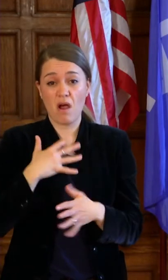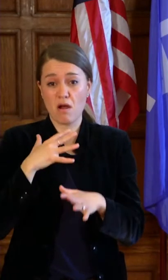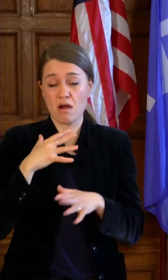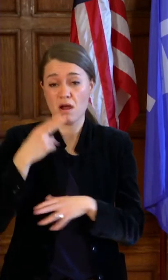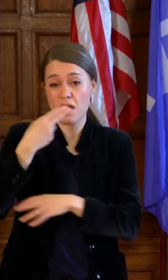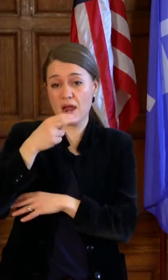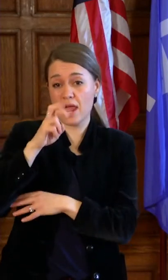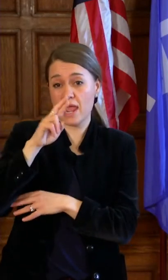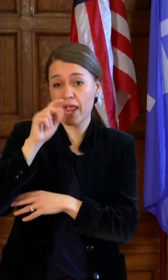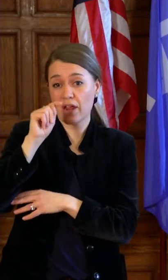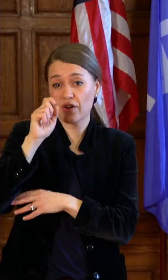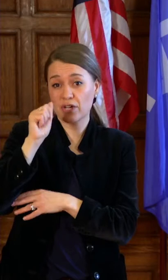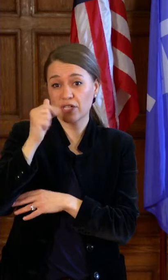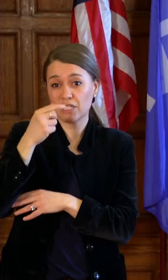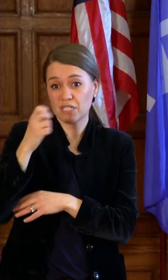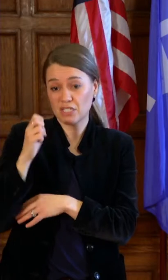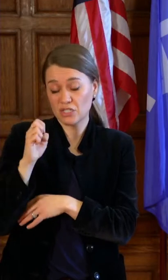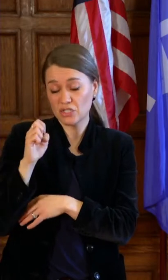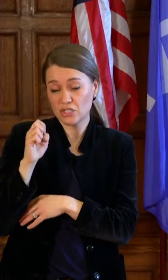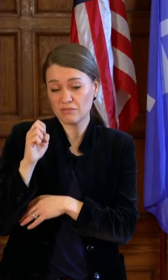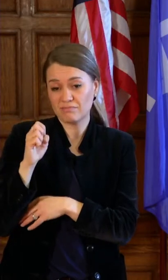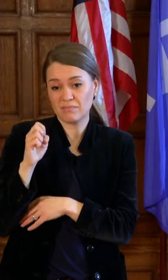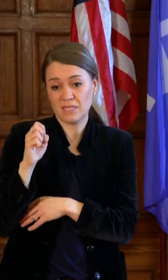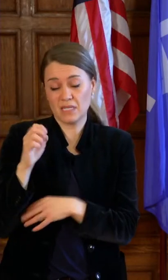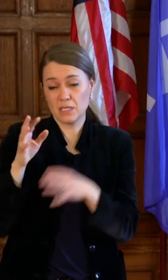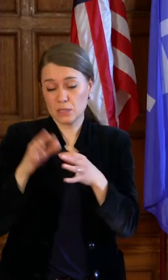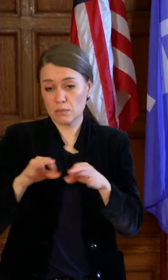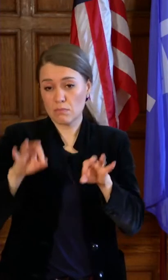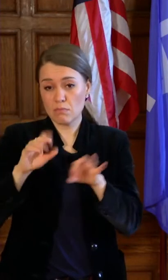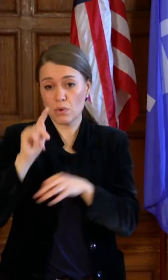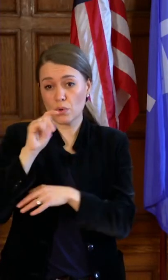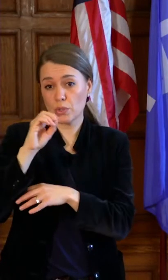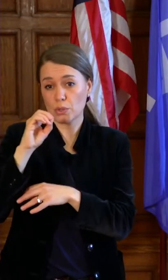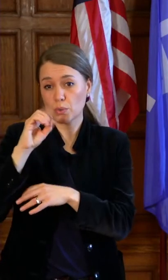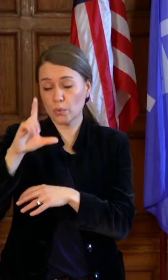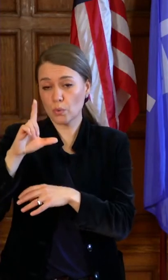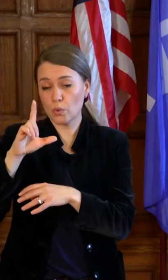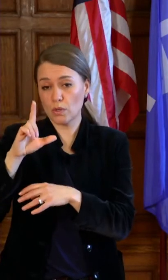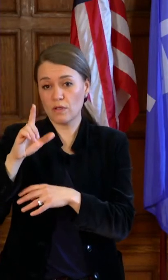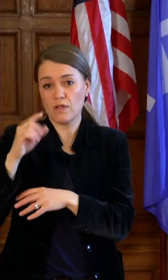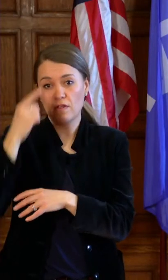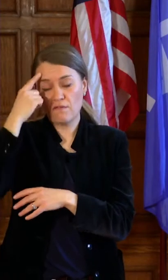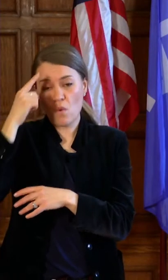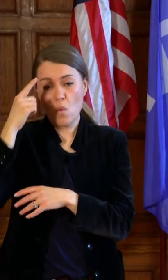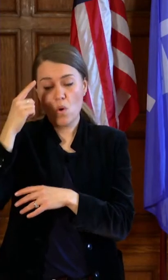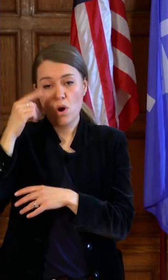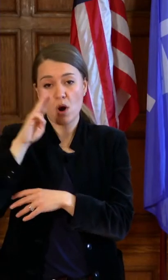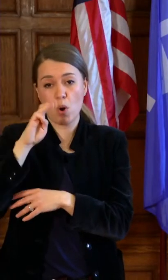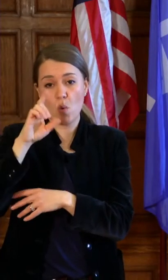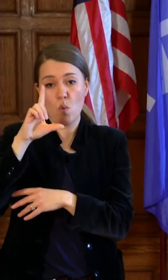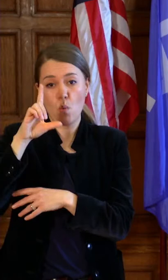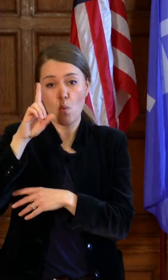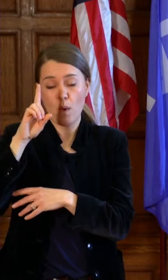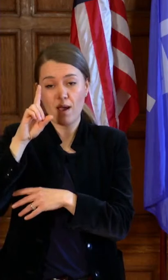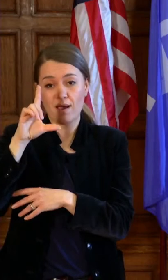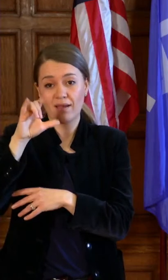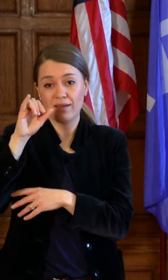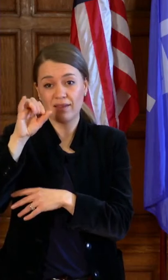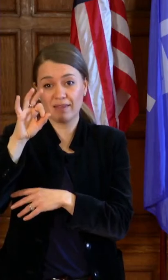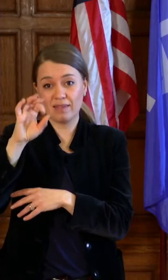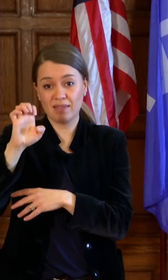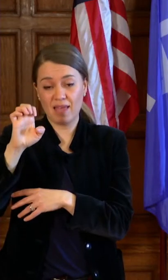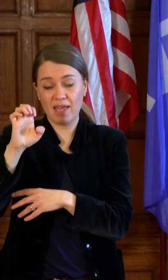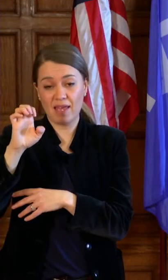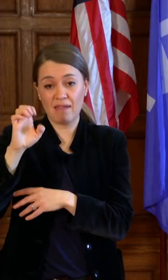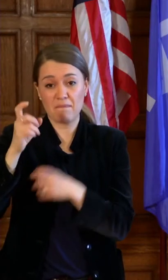in predator control and wildlife management. So the class, I made a mistake. I'm glad I was able to check the